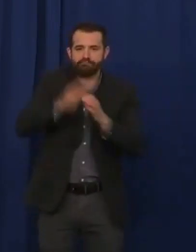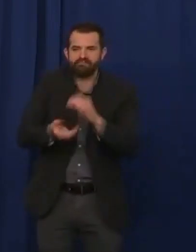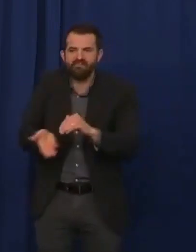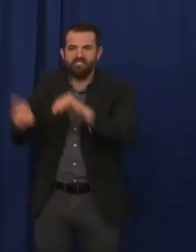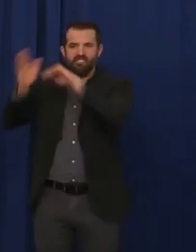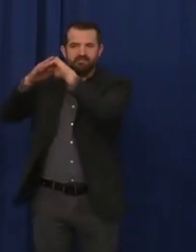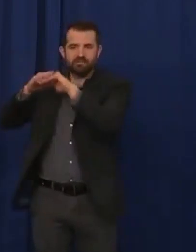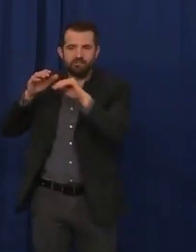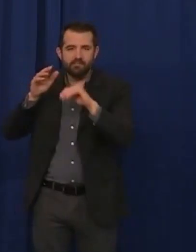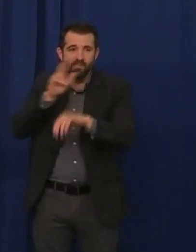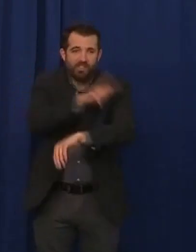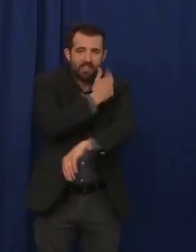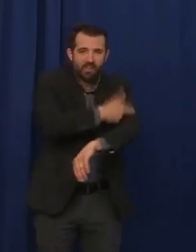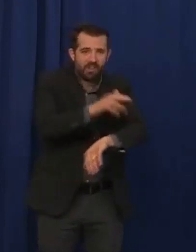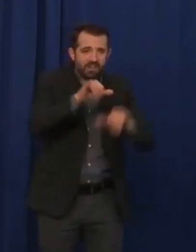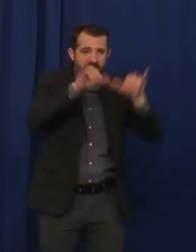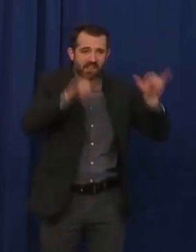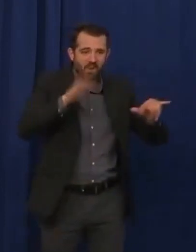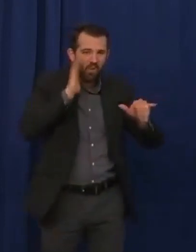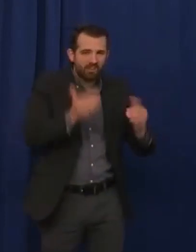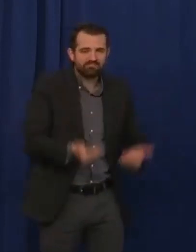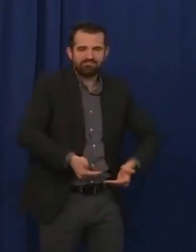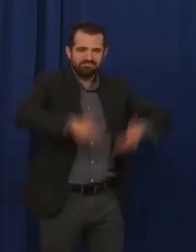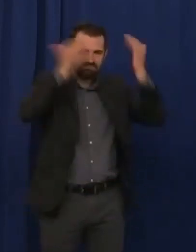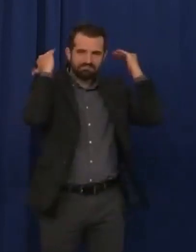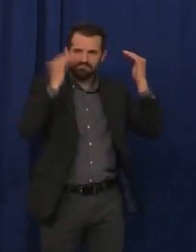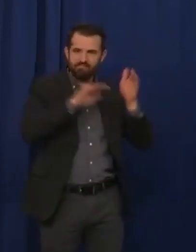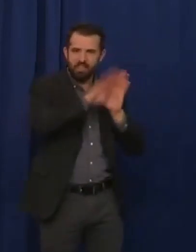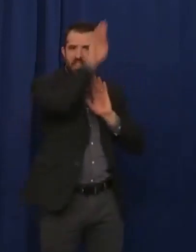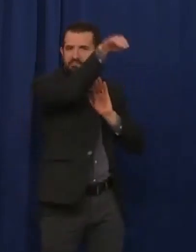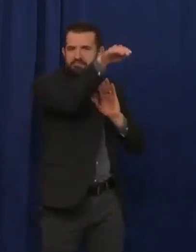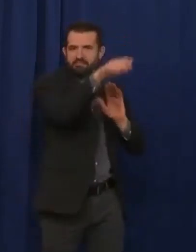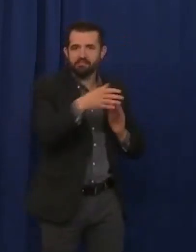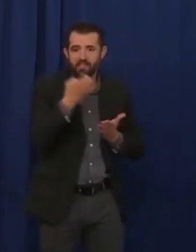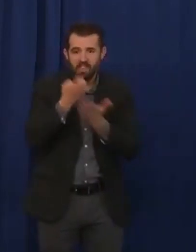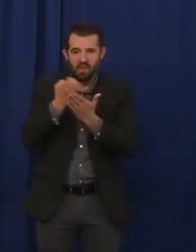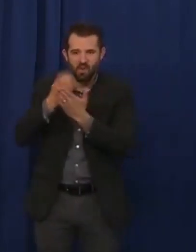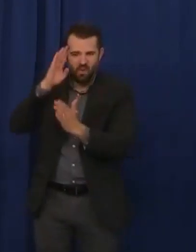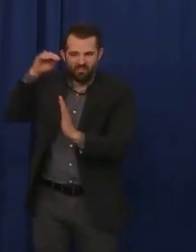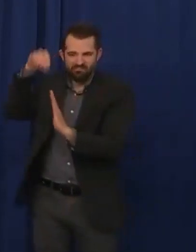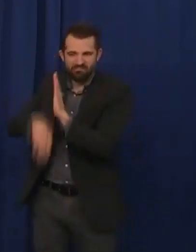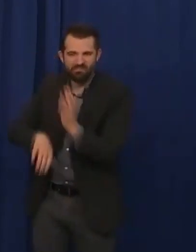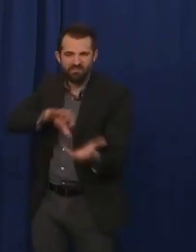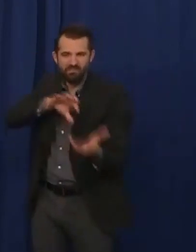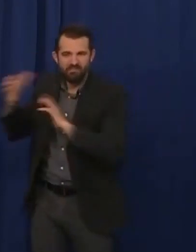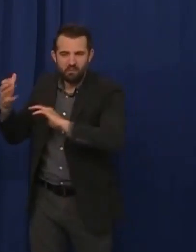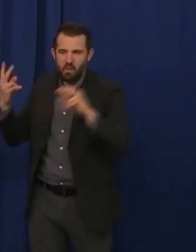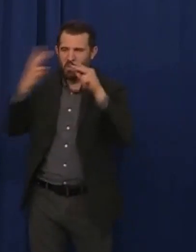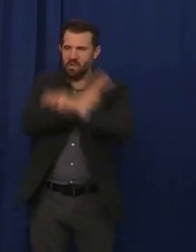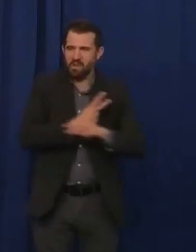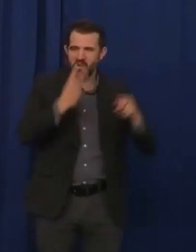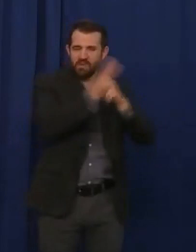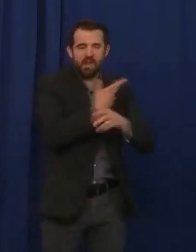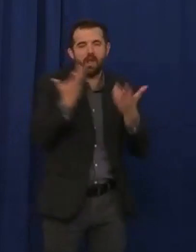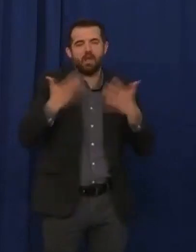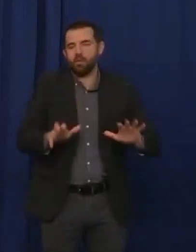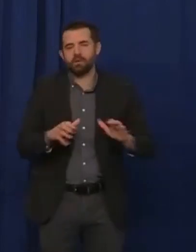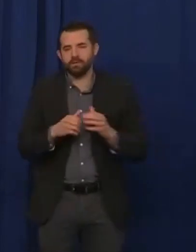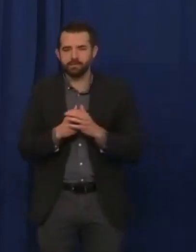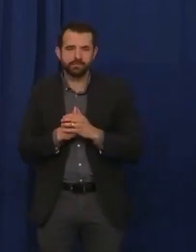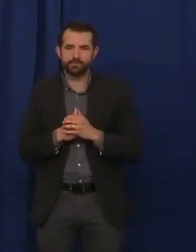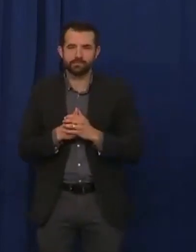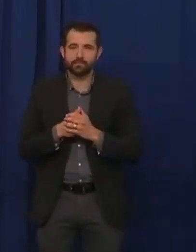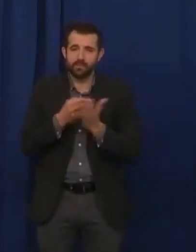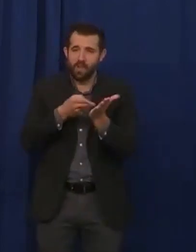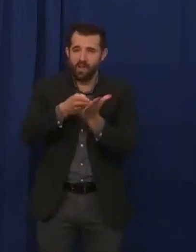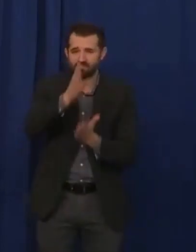system, and further destabilizing our economy. None of us want that. That's the truth, and